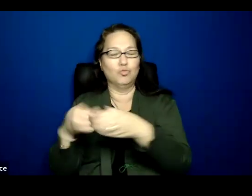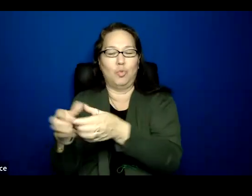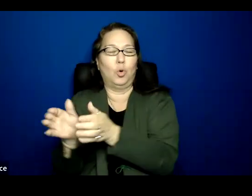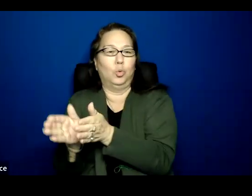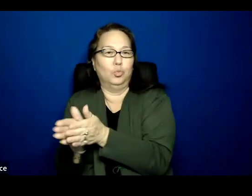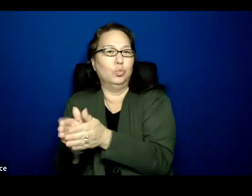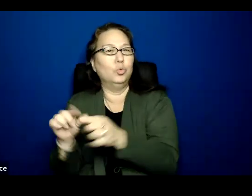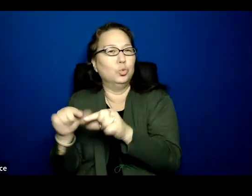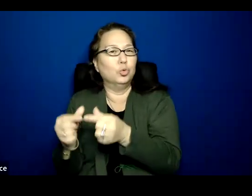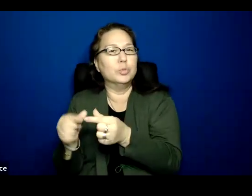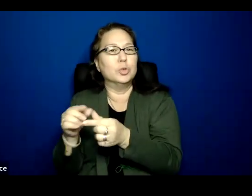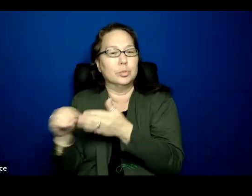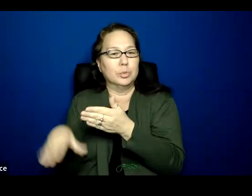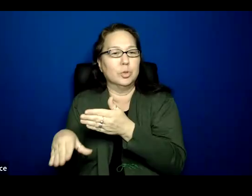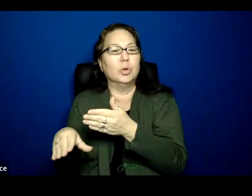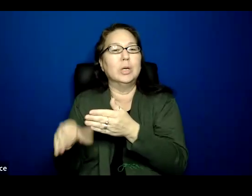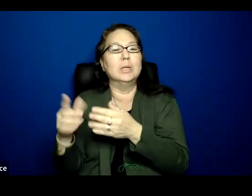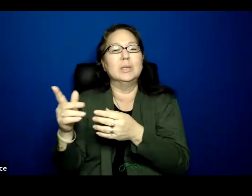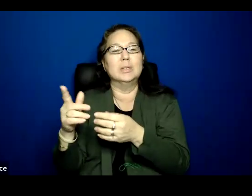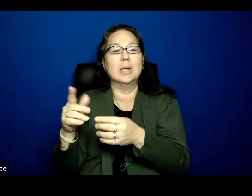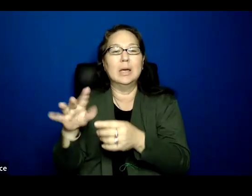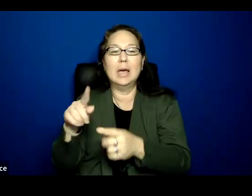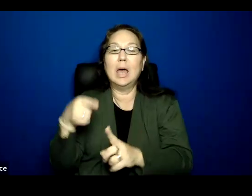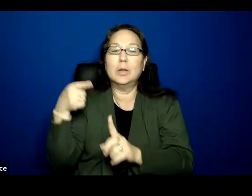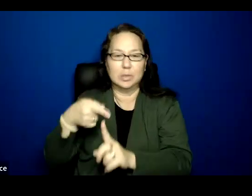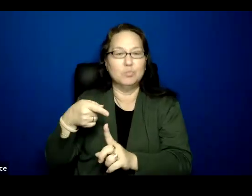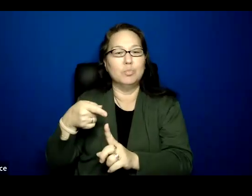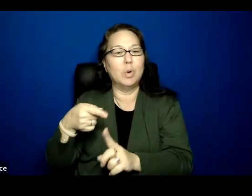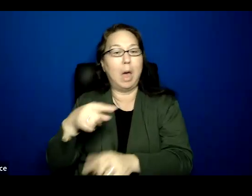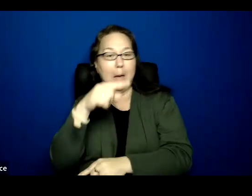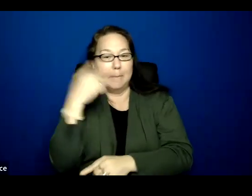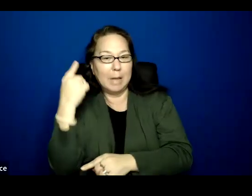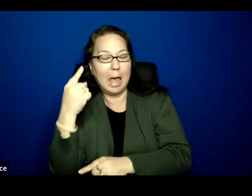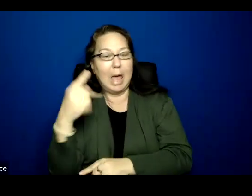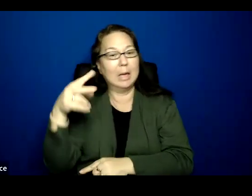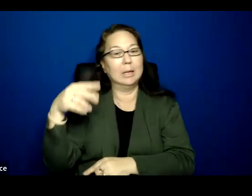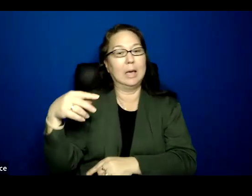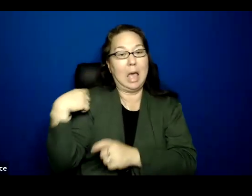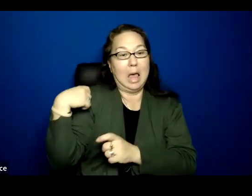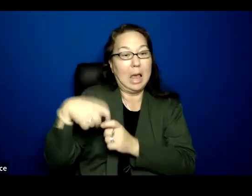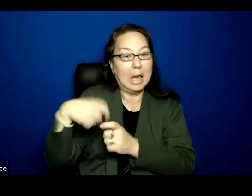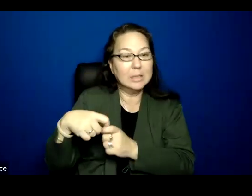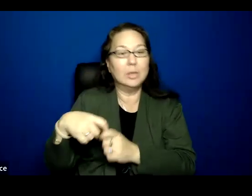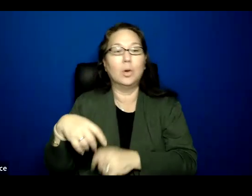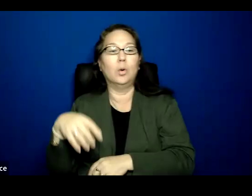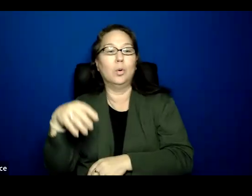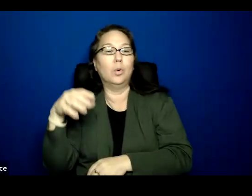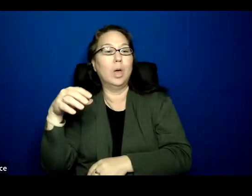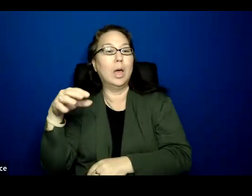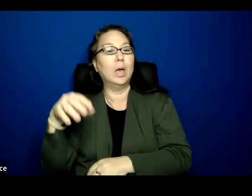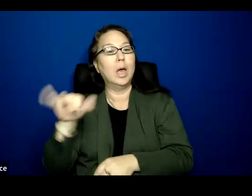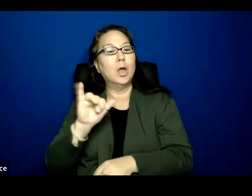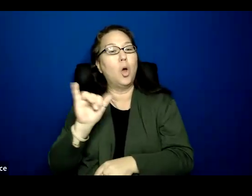By doing so, we ensure equitable access, opportunities, and improve academic outcomes for all of our